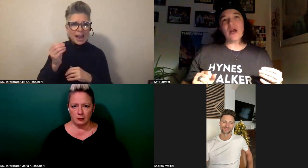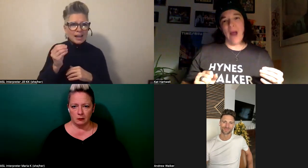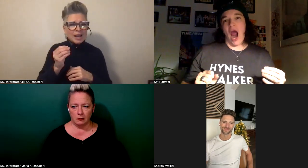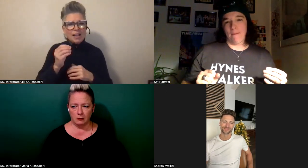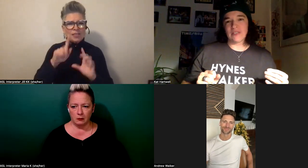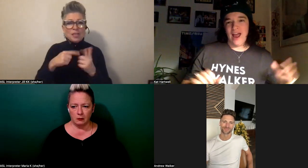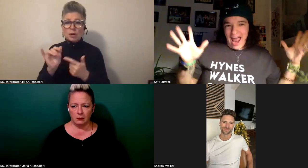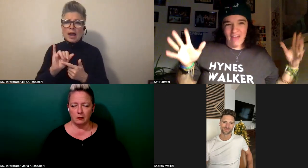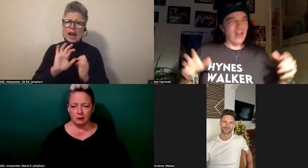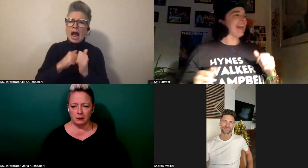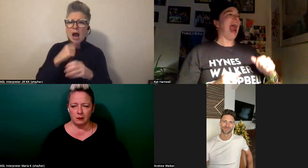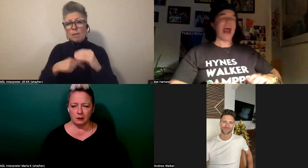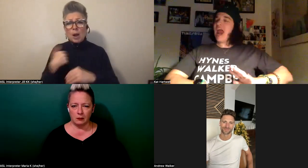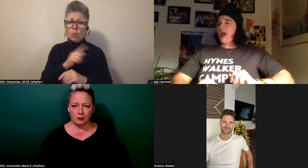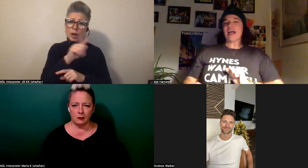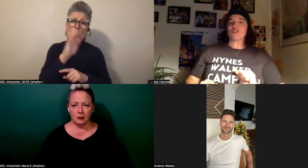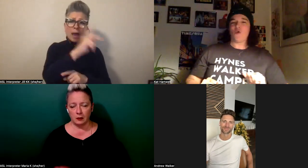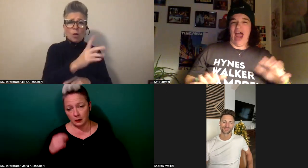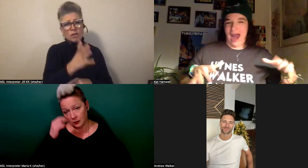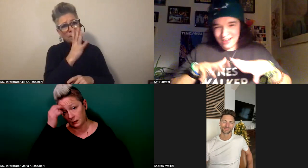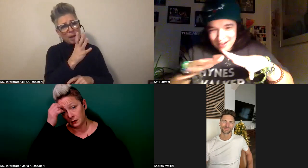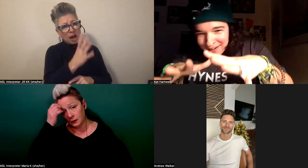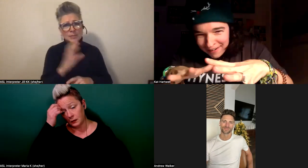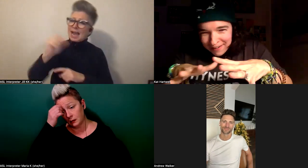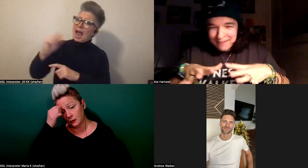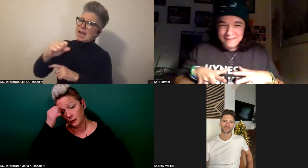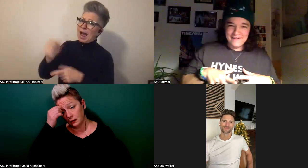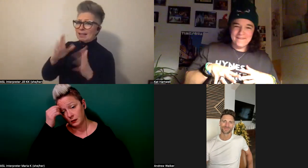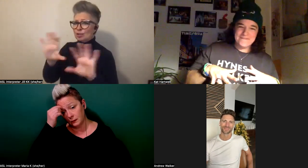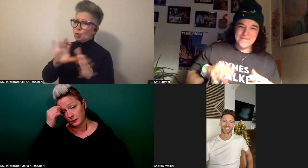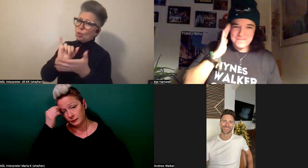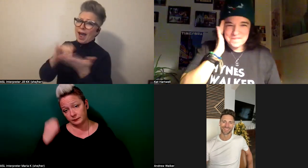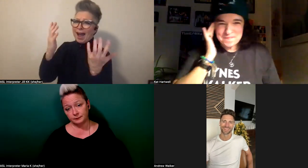back over to mom? And they're like, yeah, let's do that.